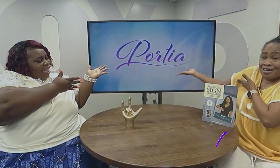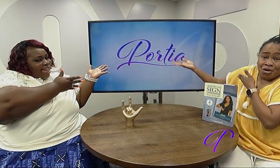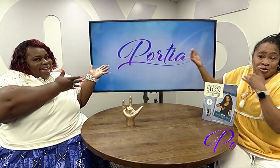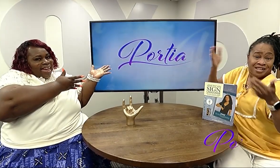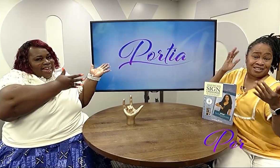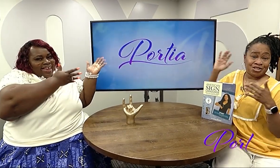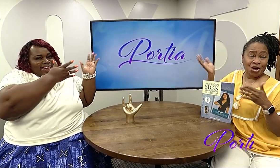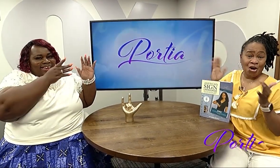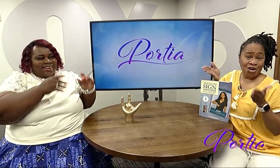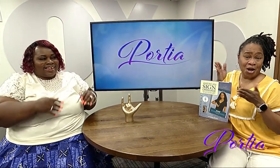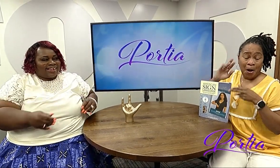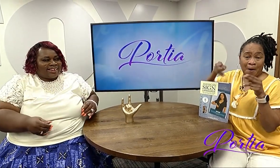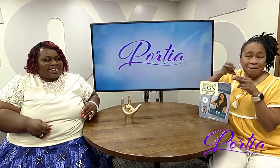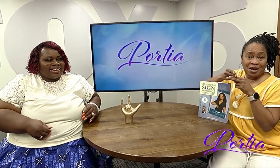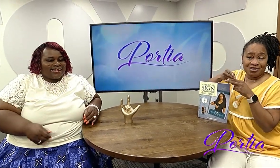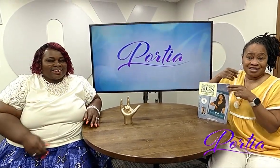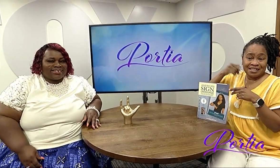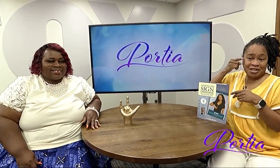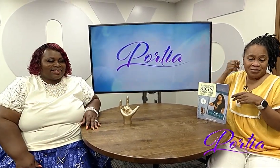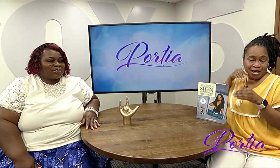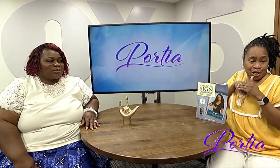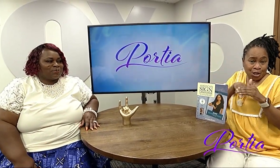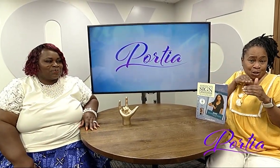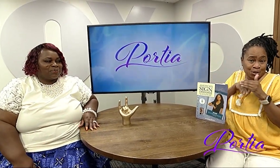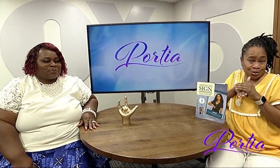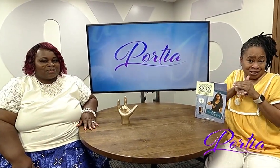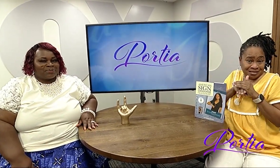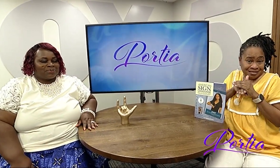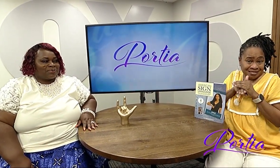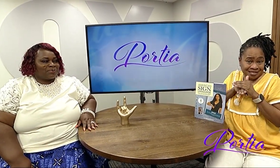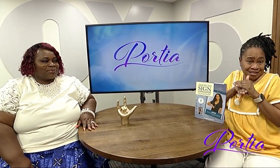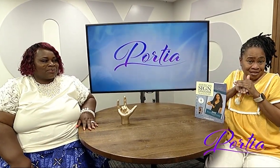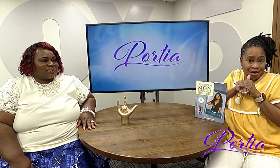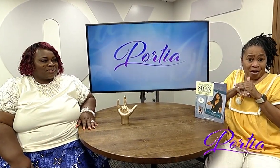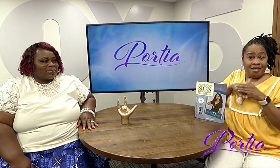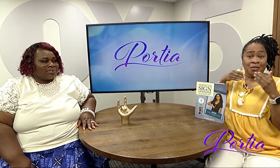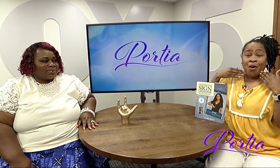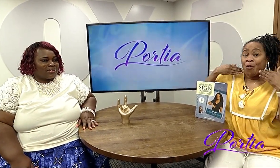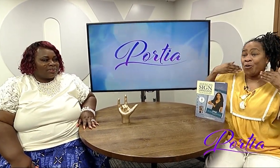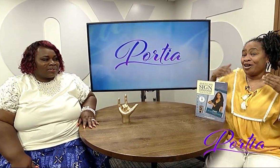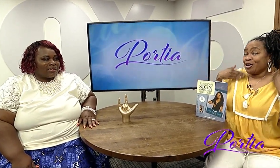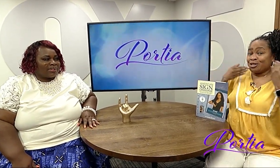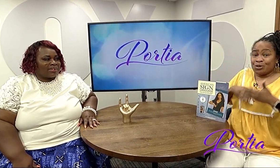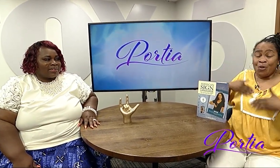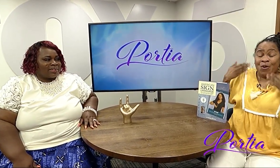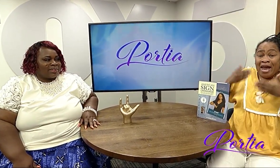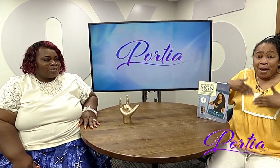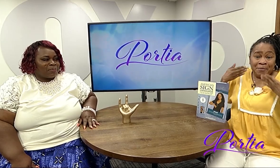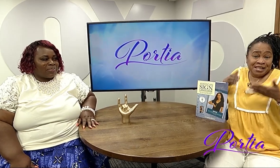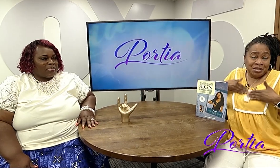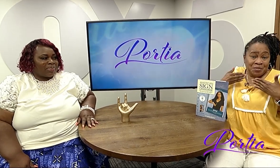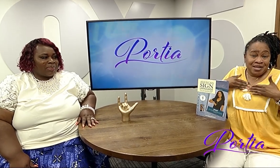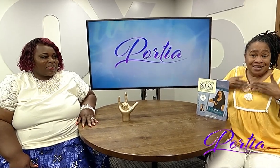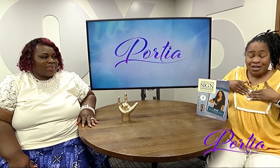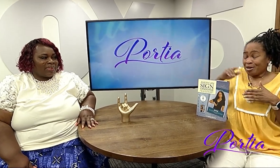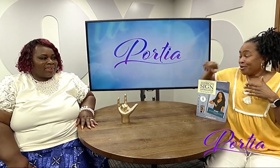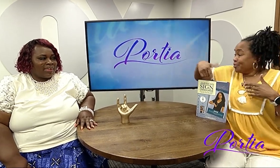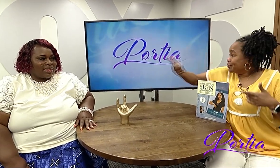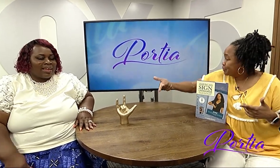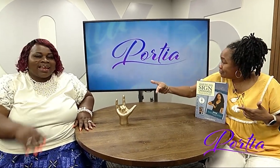You're going to hear her amazing story when we return and what her grandmother told her when she was a little bitty girl so